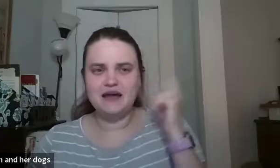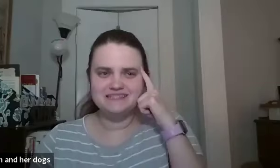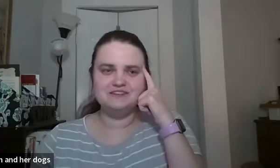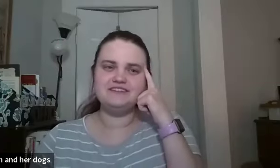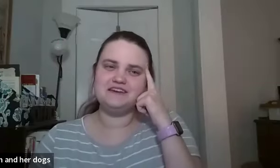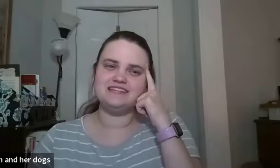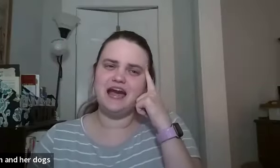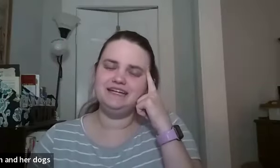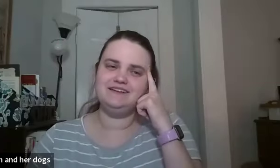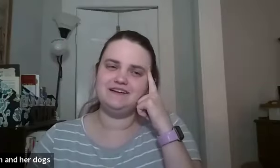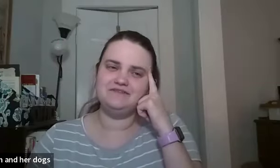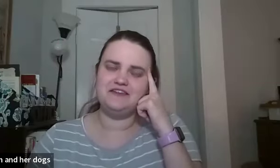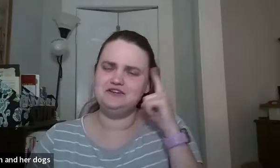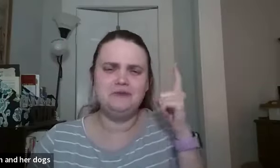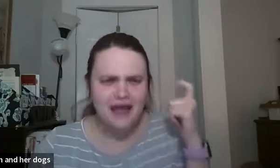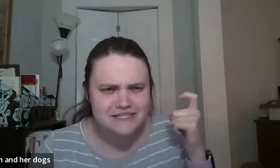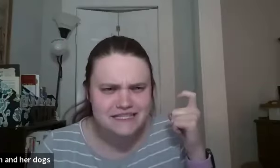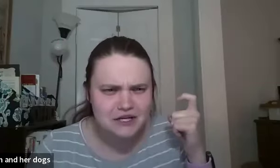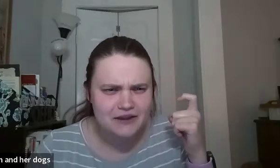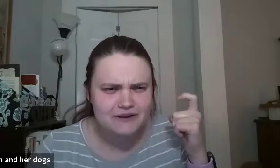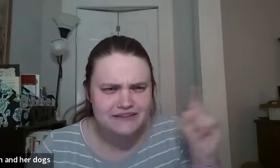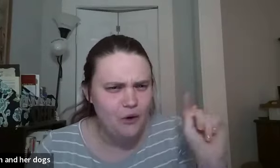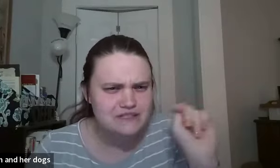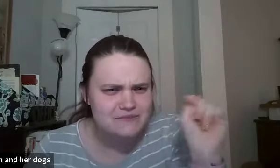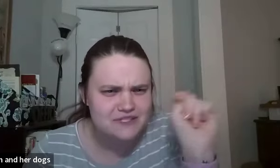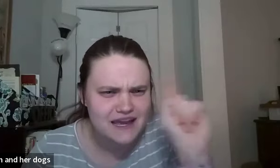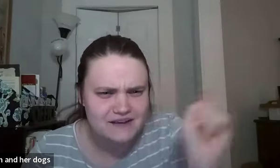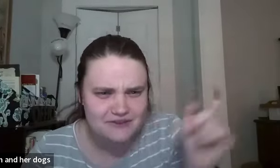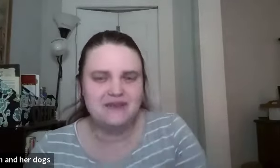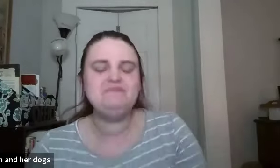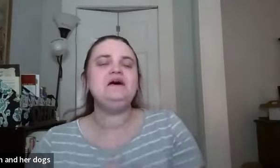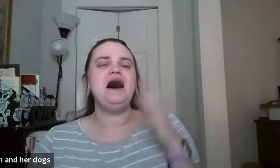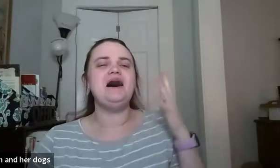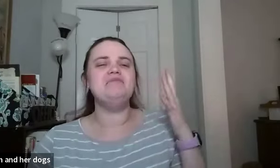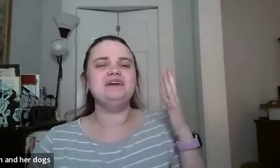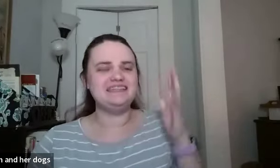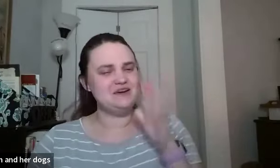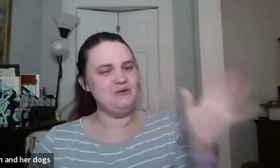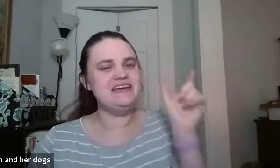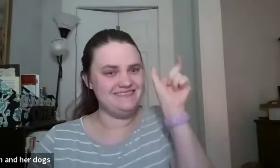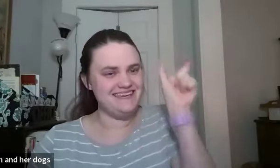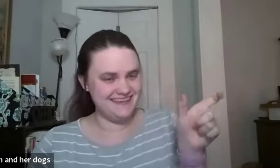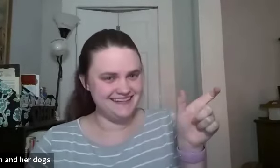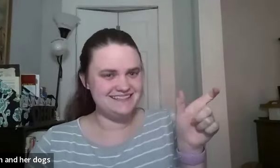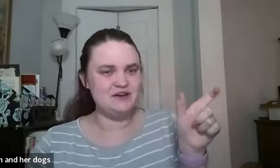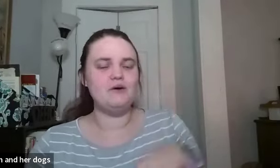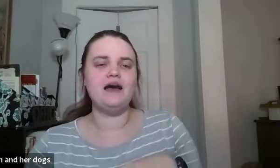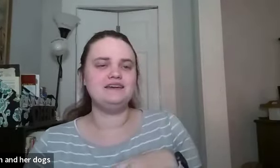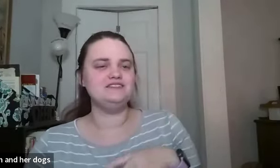was literally thinking, I was like, I need to clarify that you don't have to sit here angrily the whole time you sign everything. It's only at the end. So I can